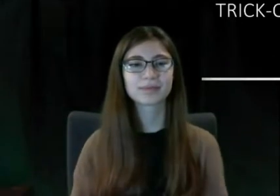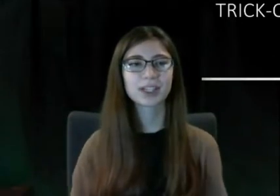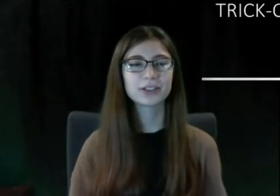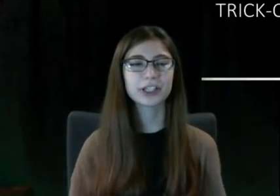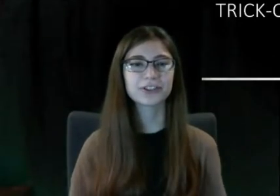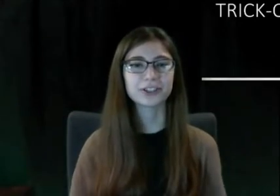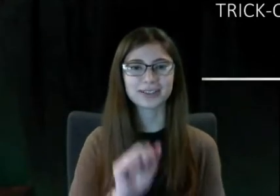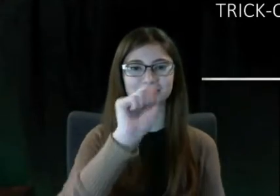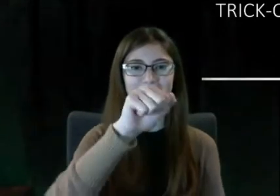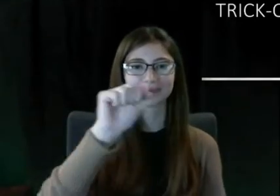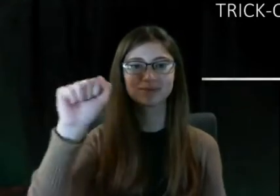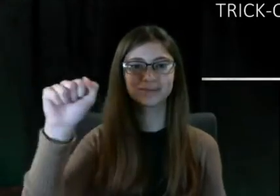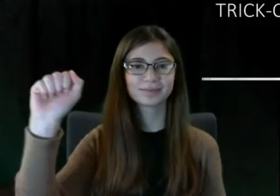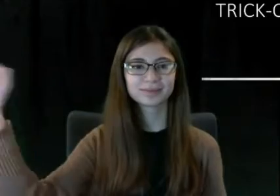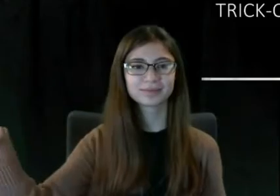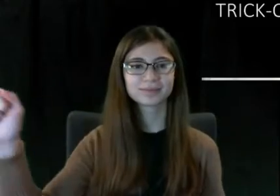Trick or treat.